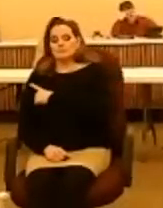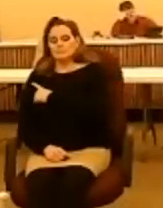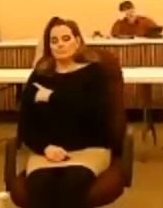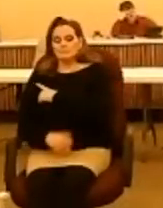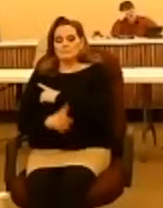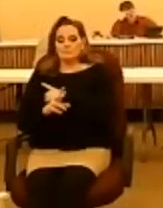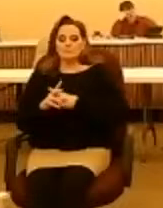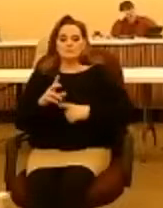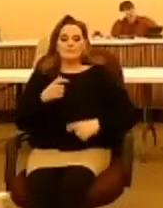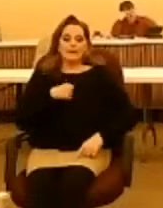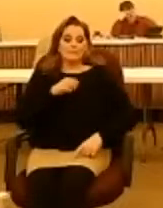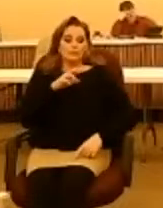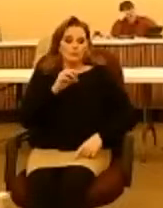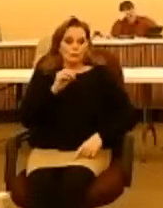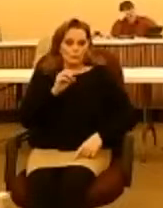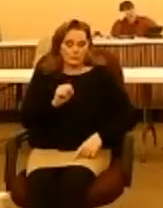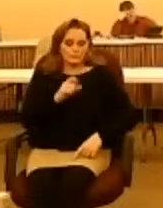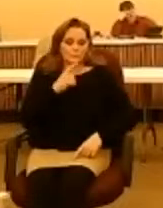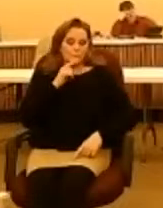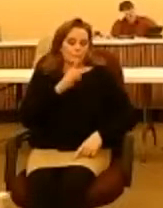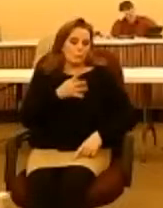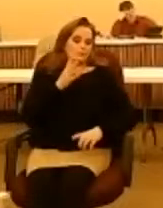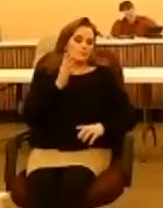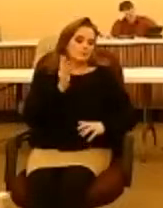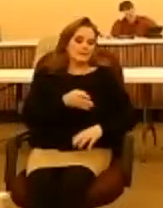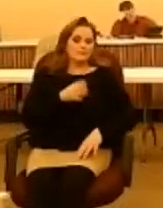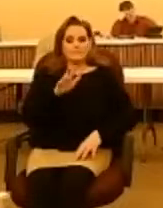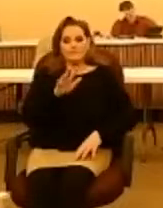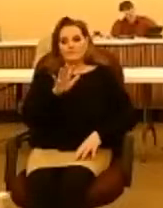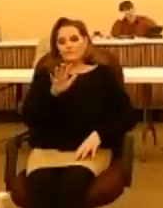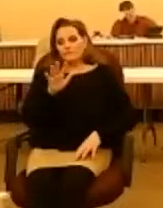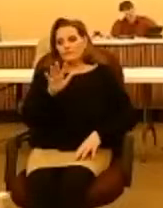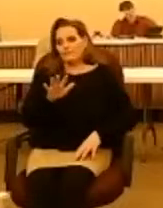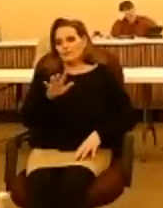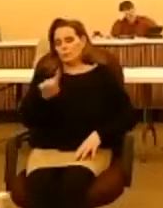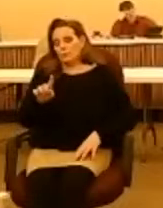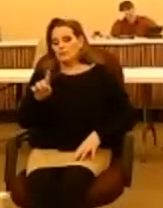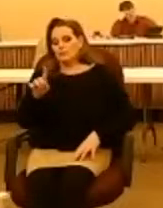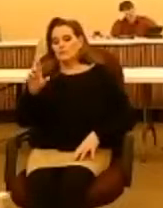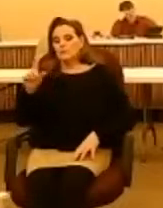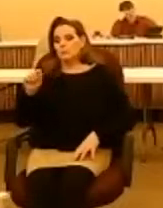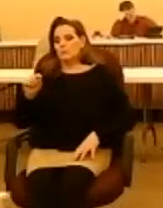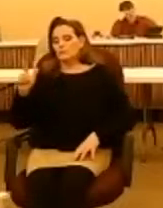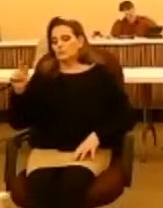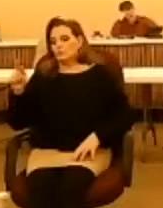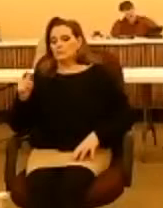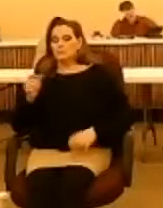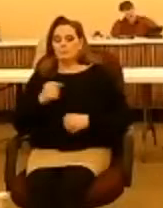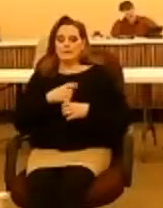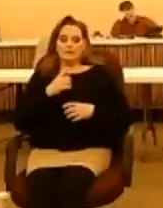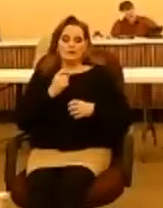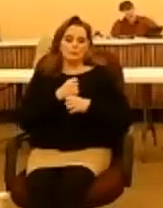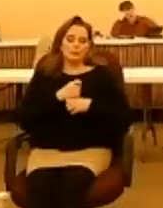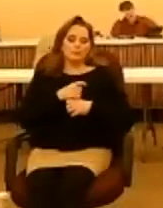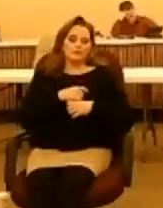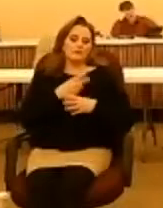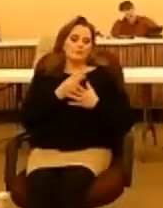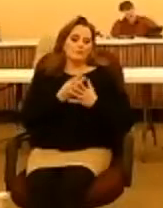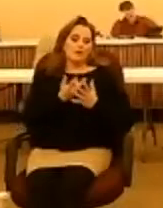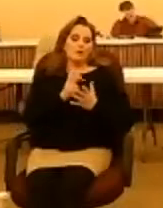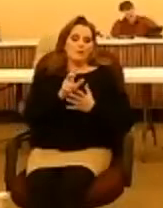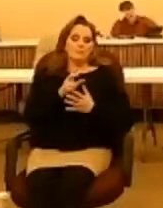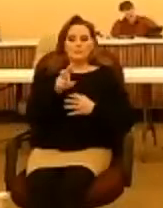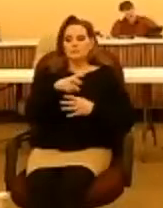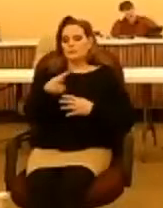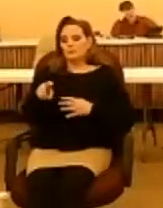fellow town board members, I have Resolution 4-51, 2021, to make appropriate budget transfers per the